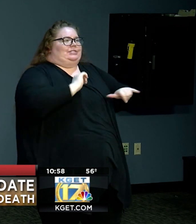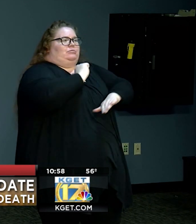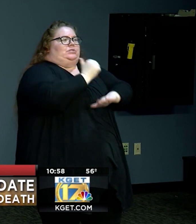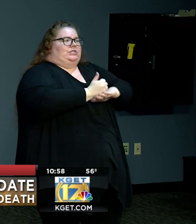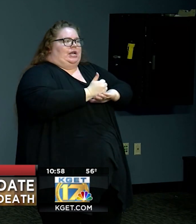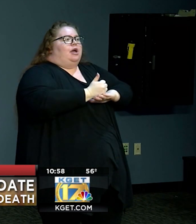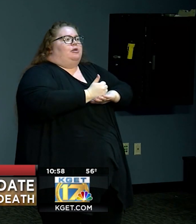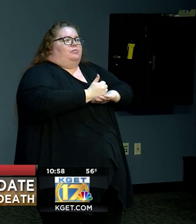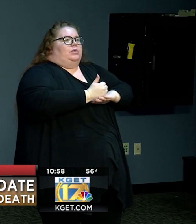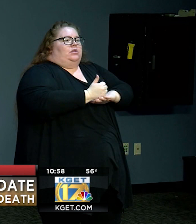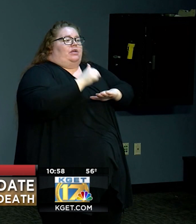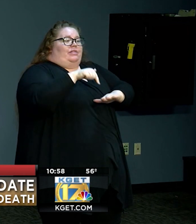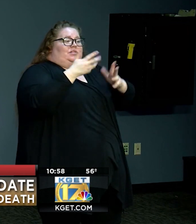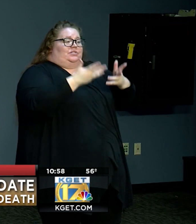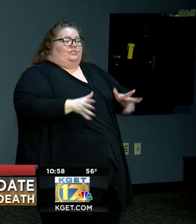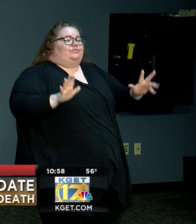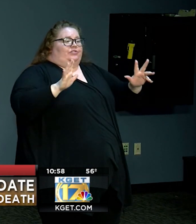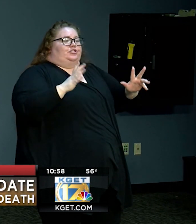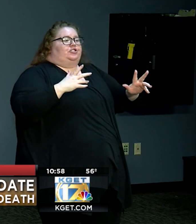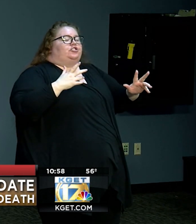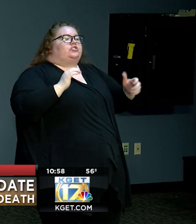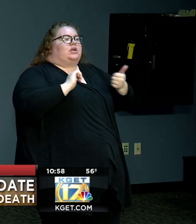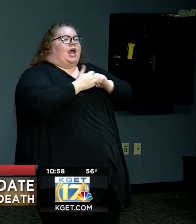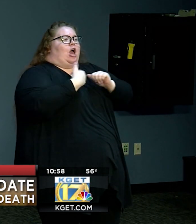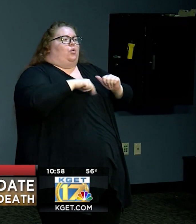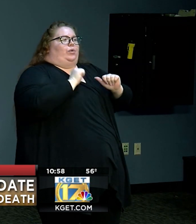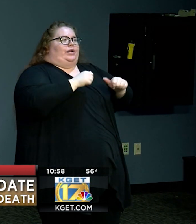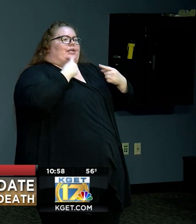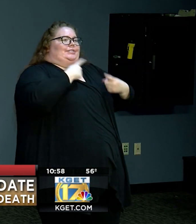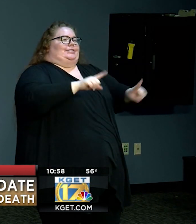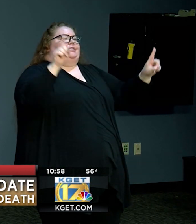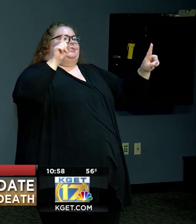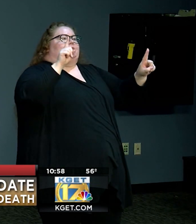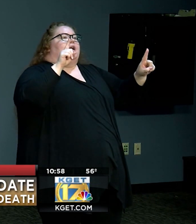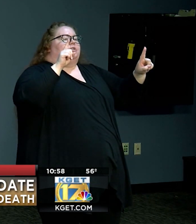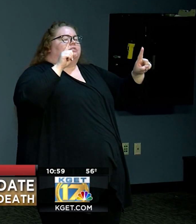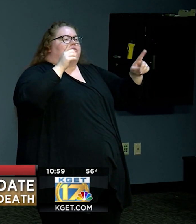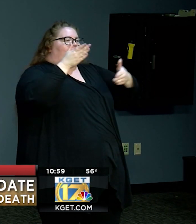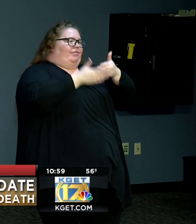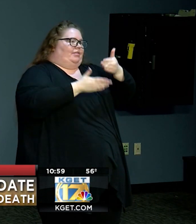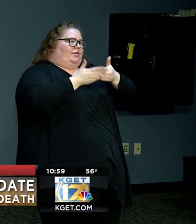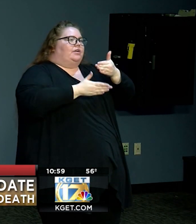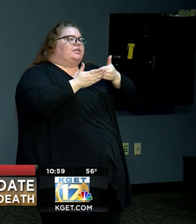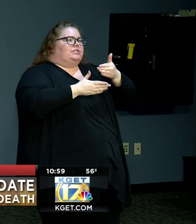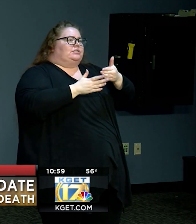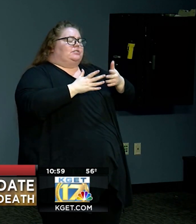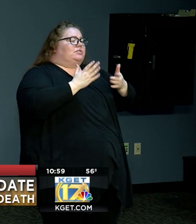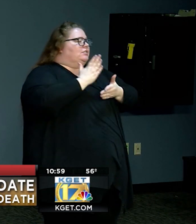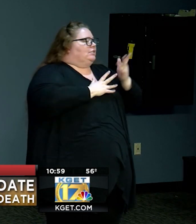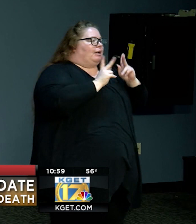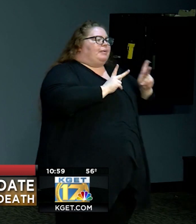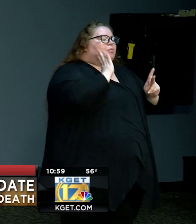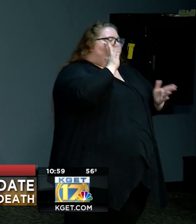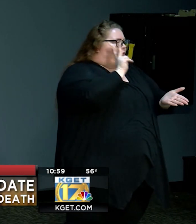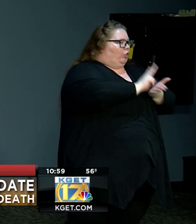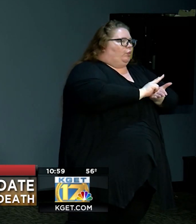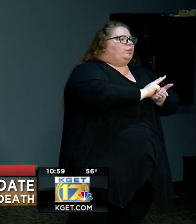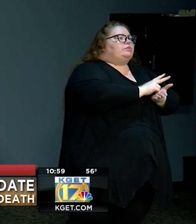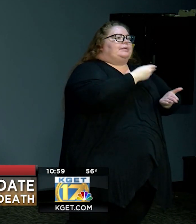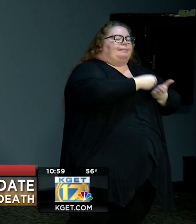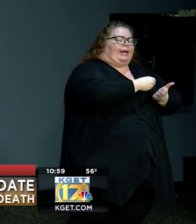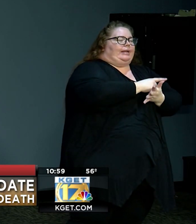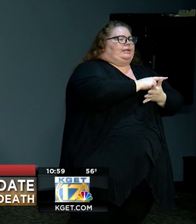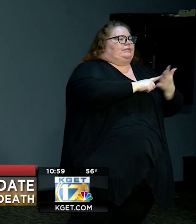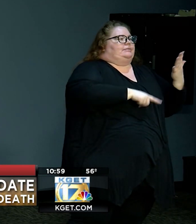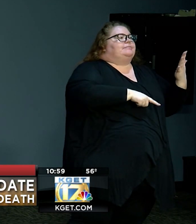over to make us all as whole as we possibly can. Nothing's going to be the same. People will lose money and